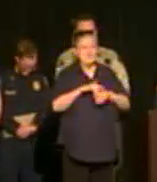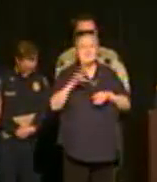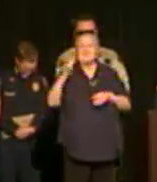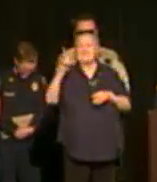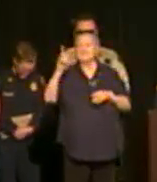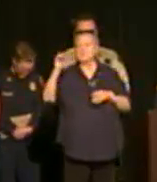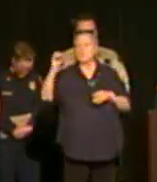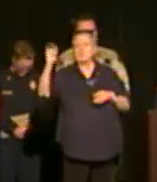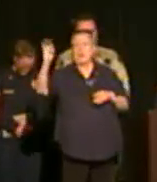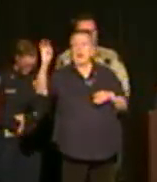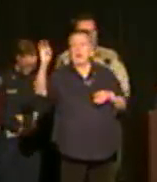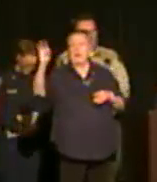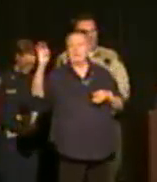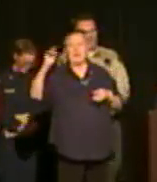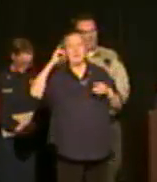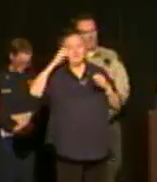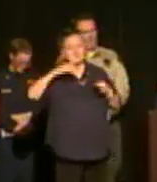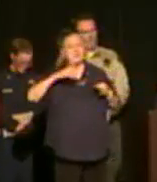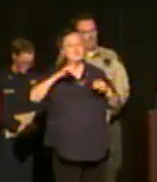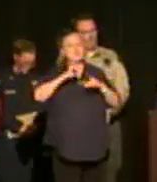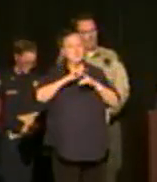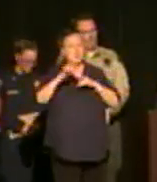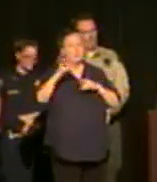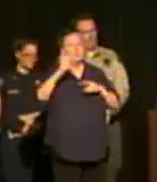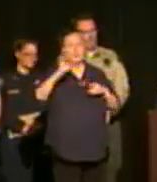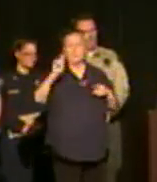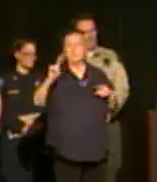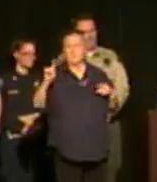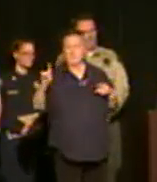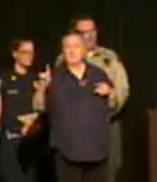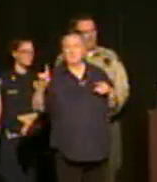6:09, I decided to call 911.